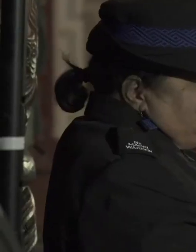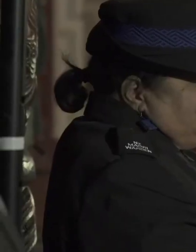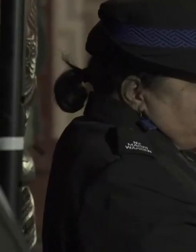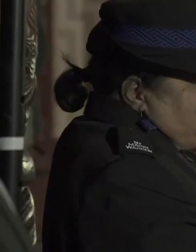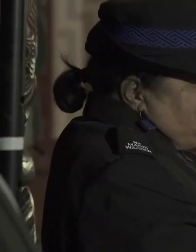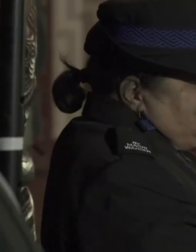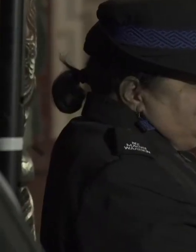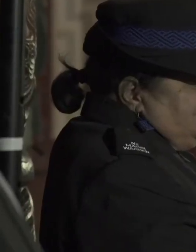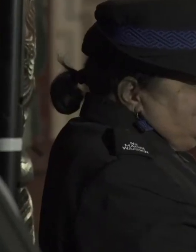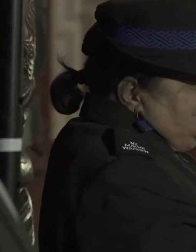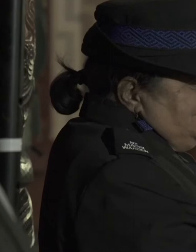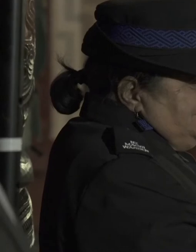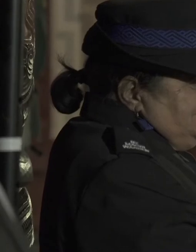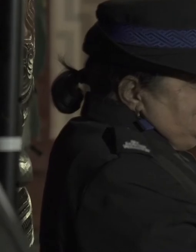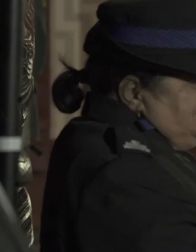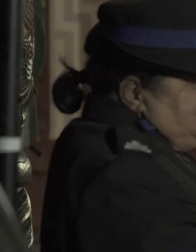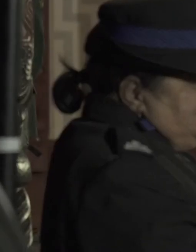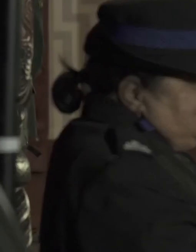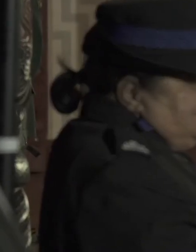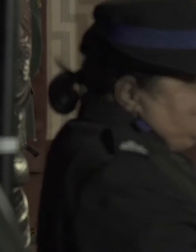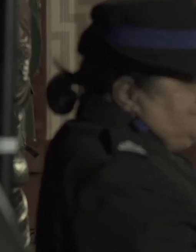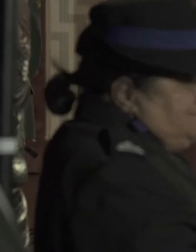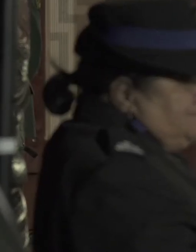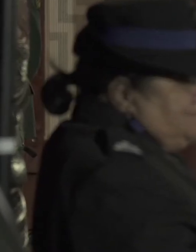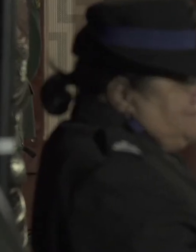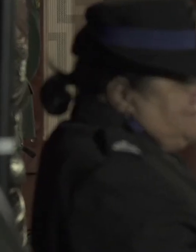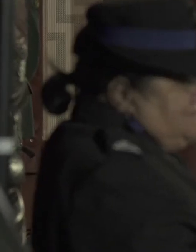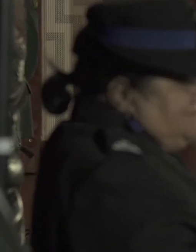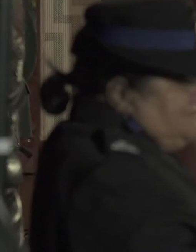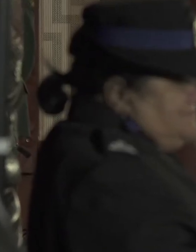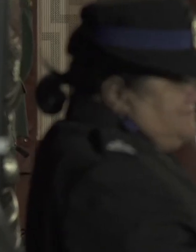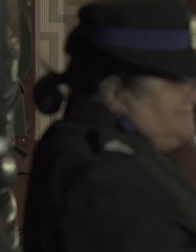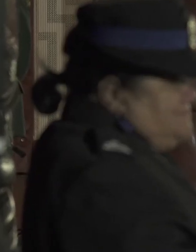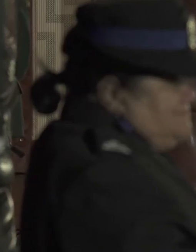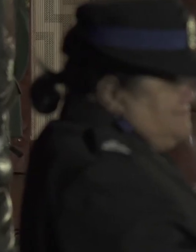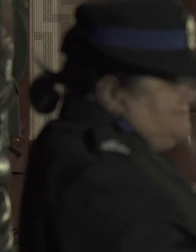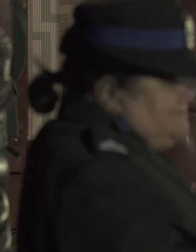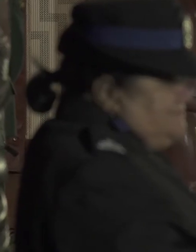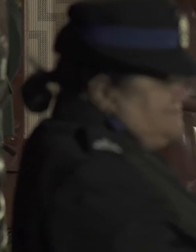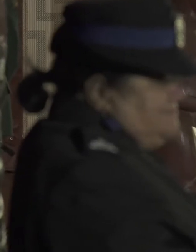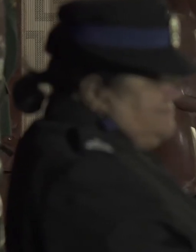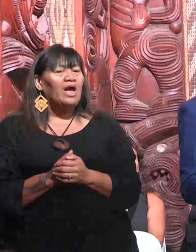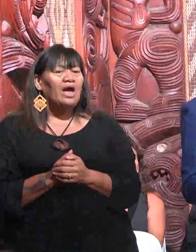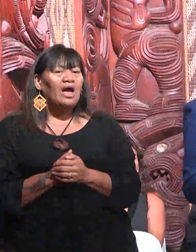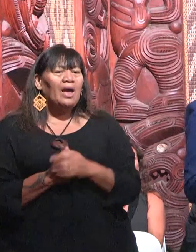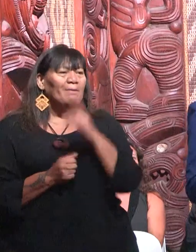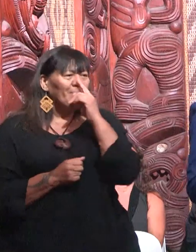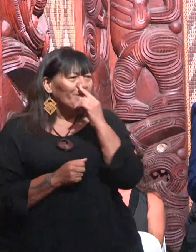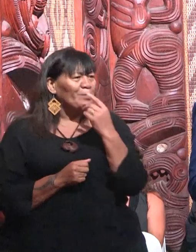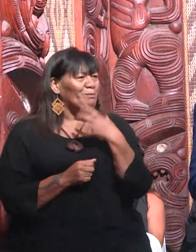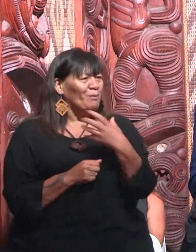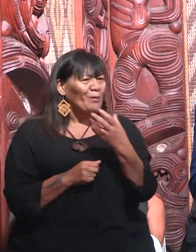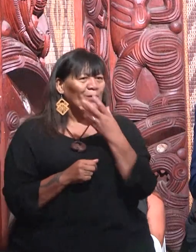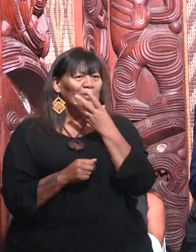Those are the tidbits of history. The message is, and it's a bit of an observation, is how people are starting to use te reo